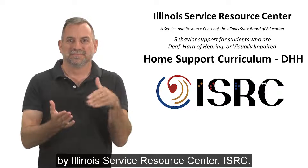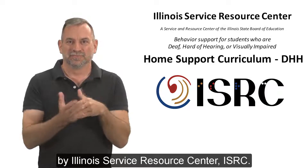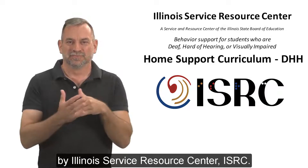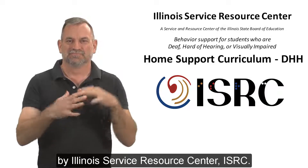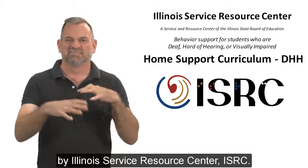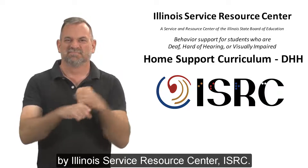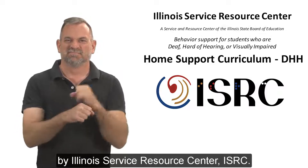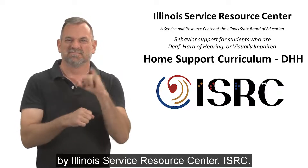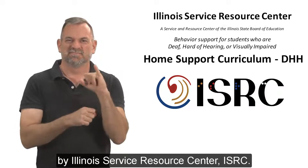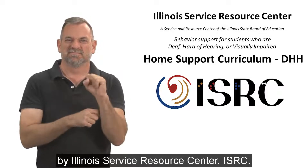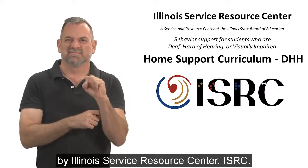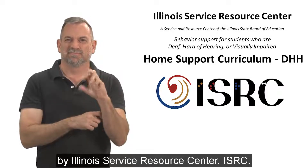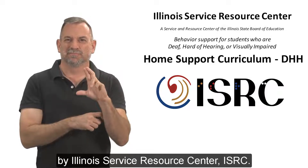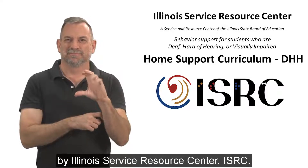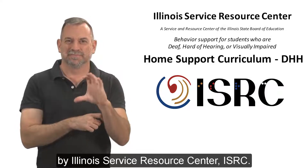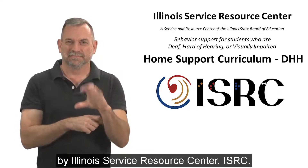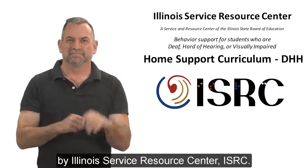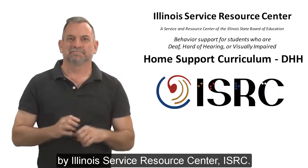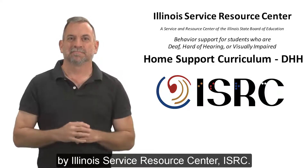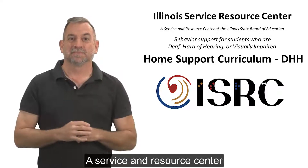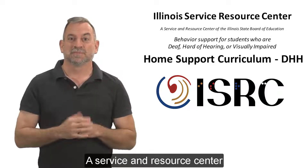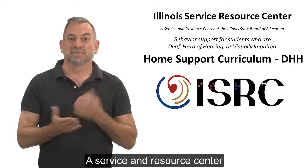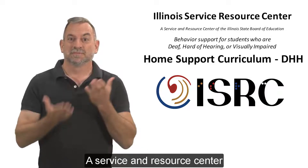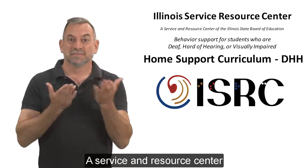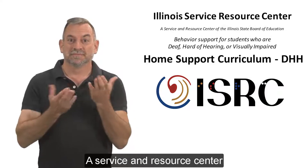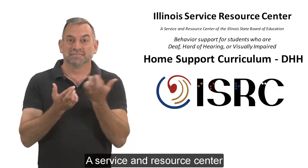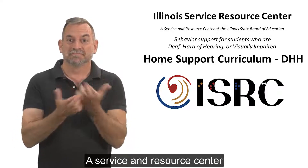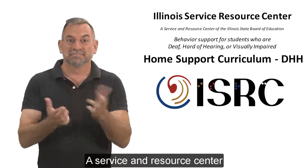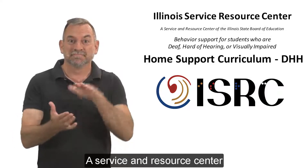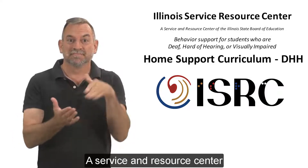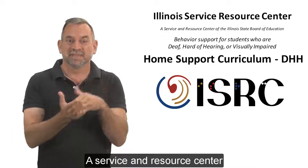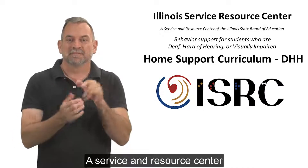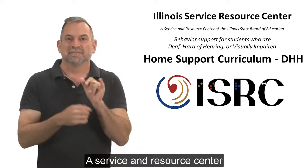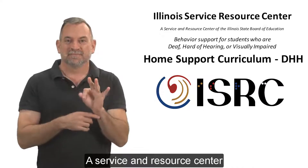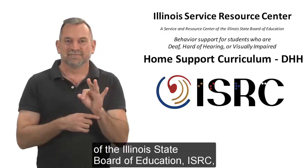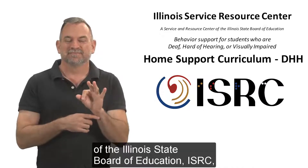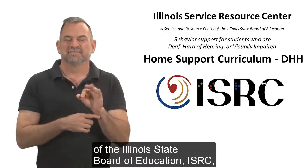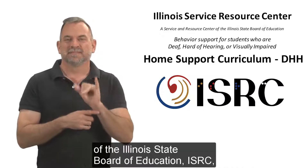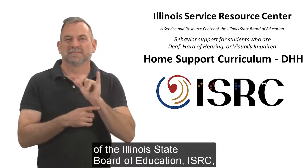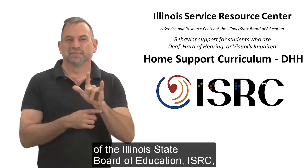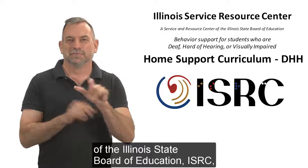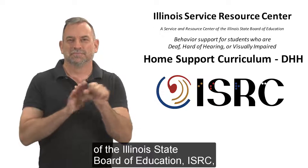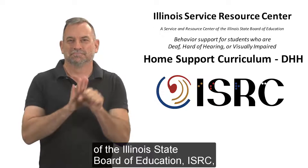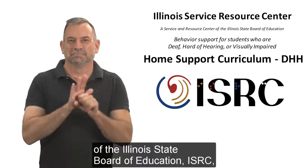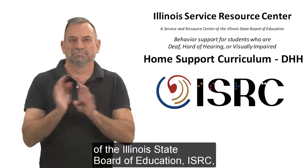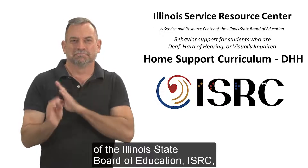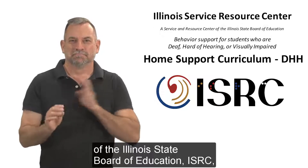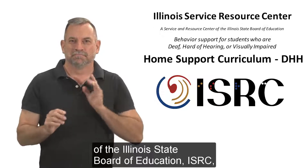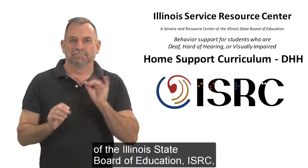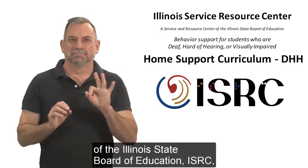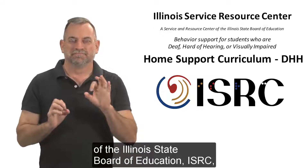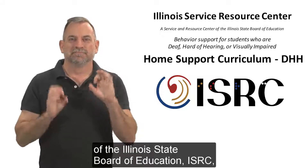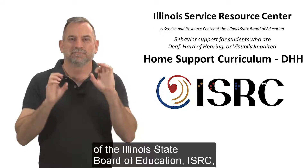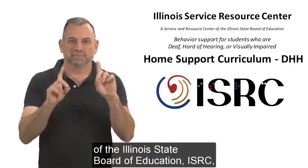Center, ISRC. A Service and Resource Center of the Illinois State Board of